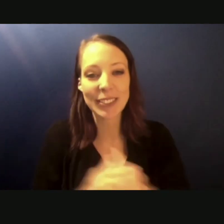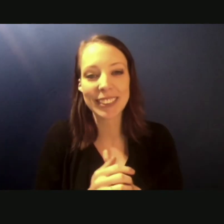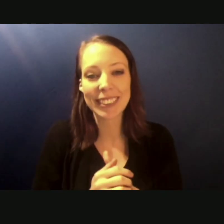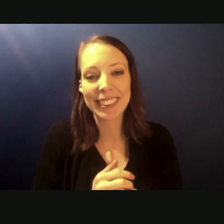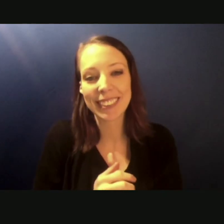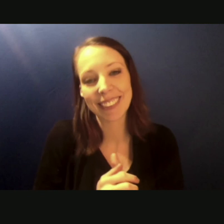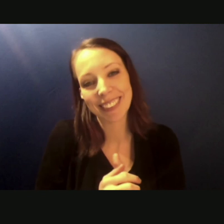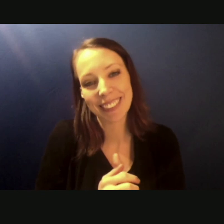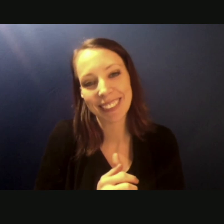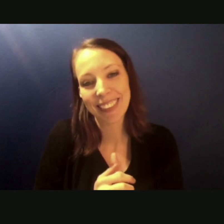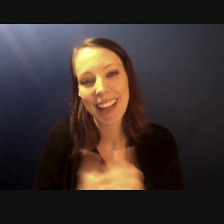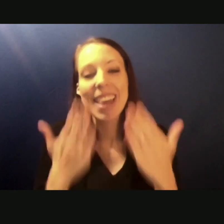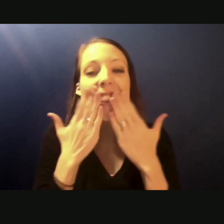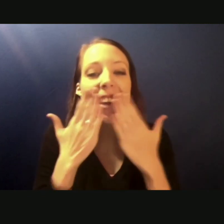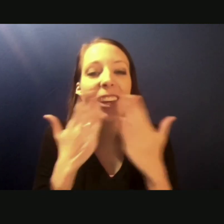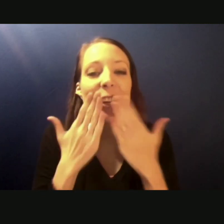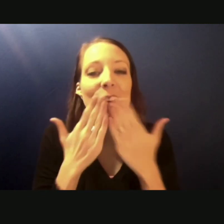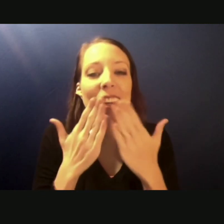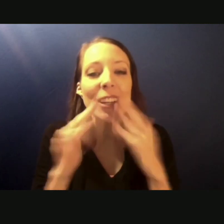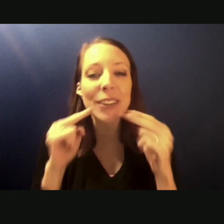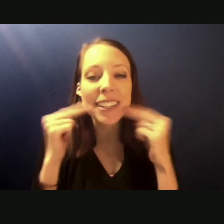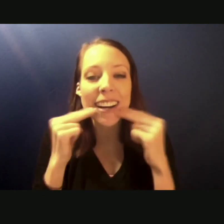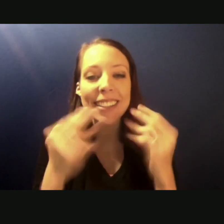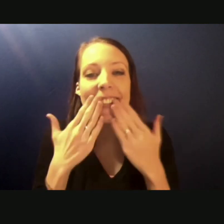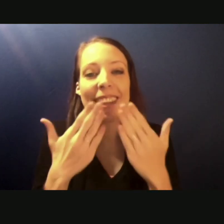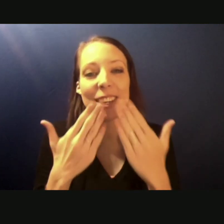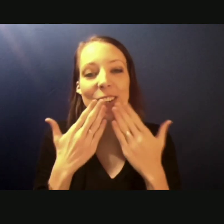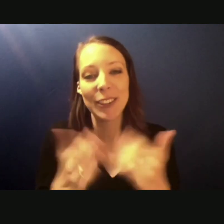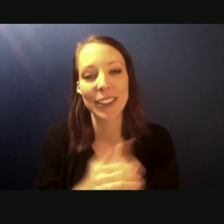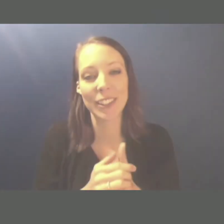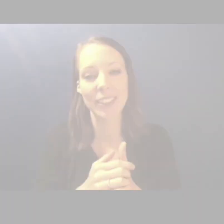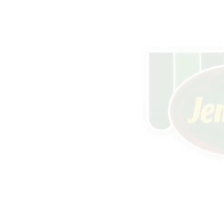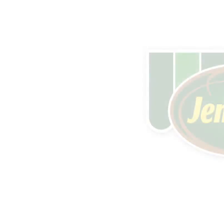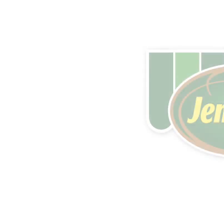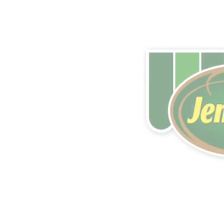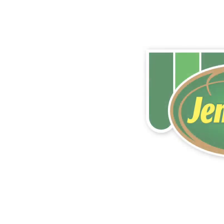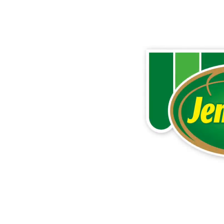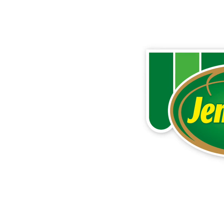much for joining us. Thank you. Thank you, Hadassah. Thank you.